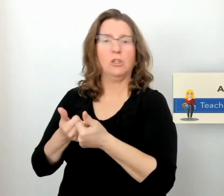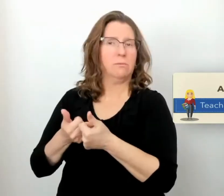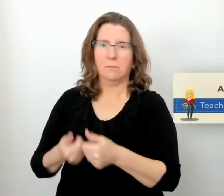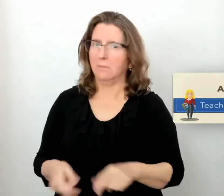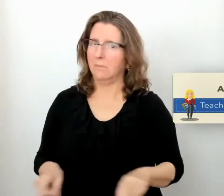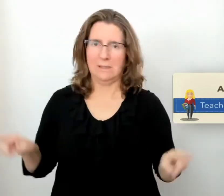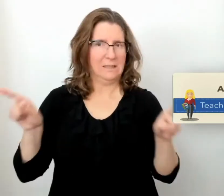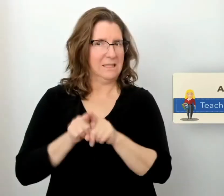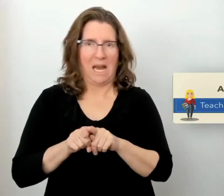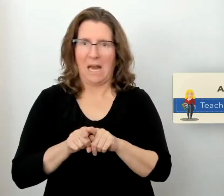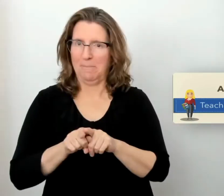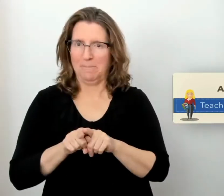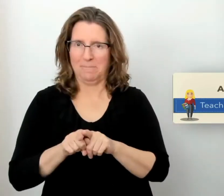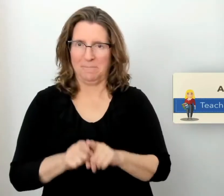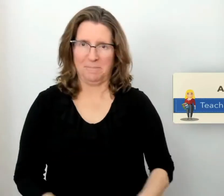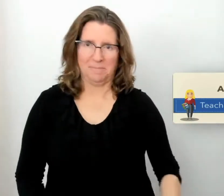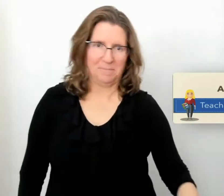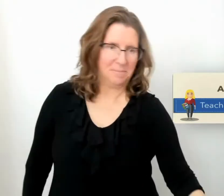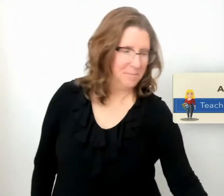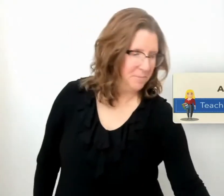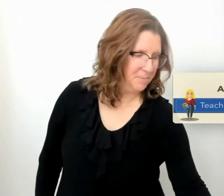The roles are the same.